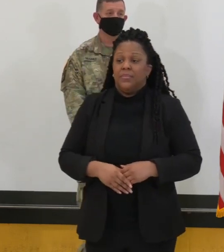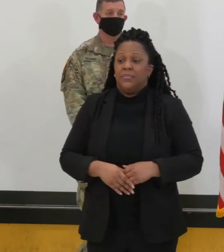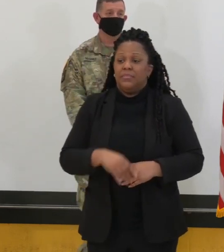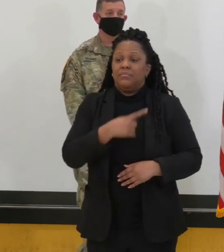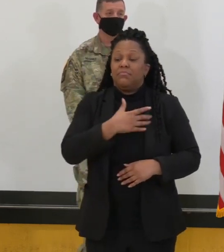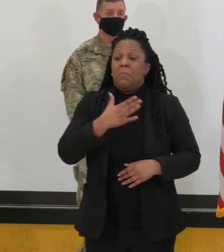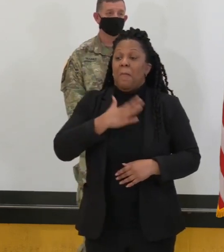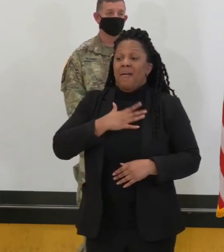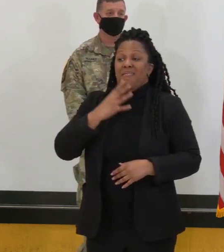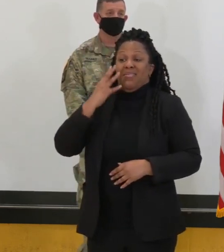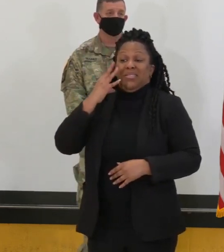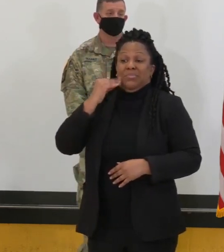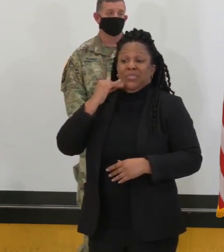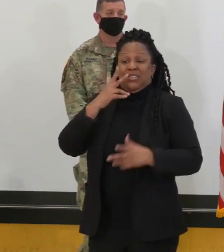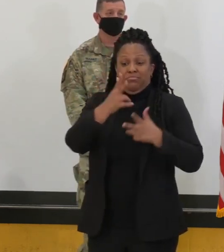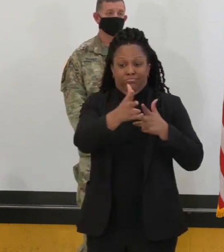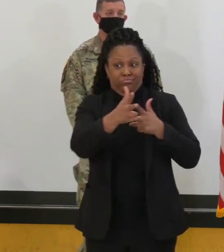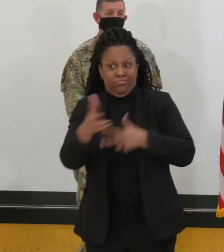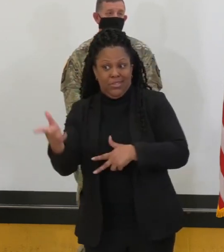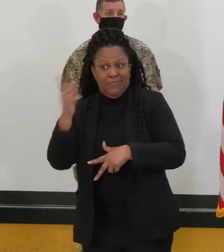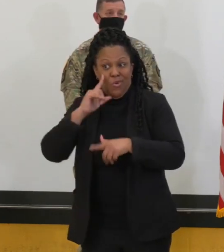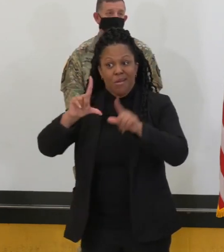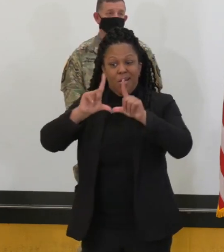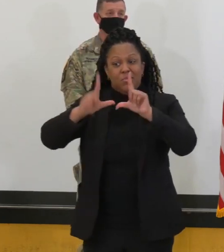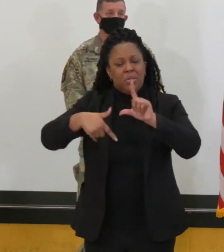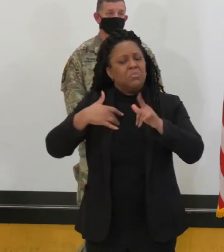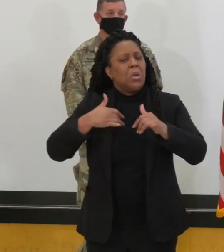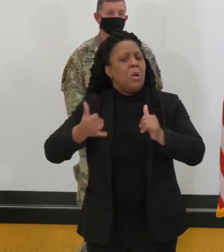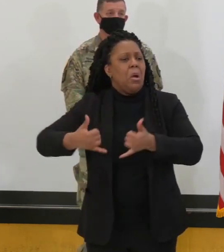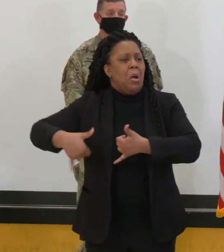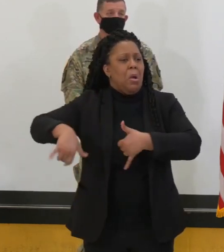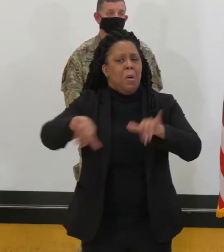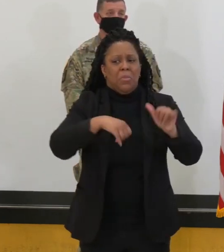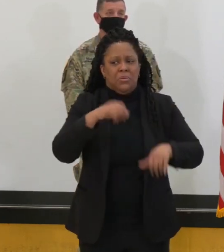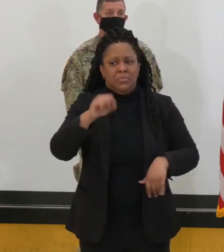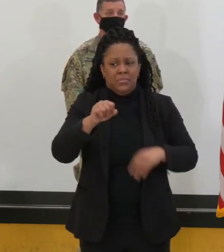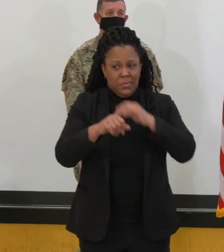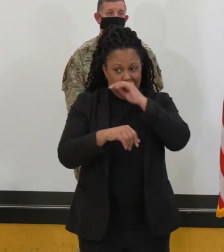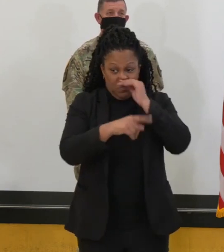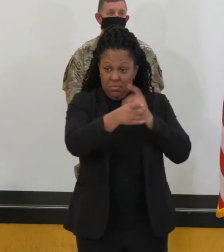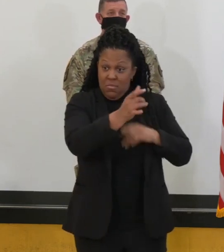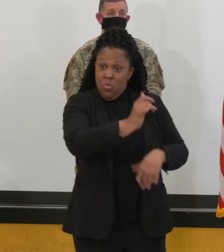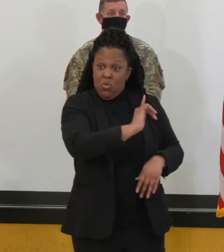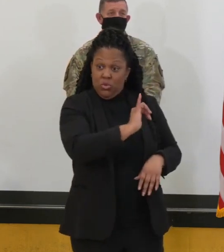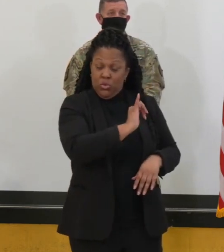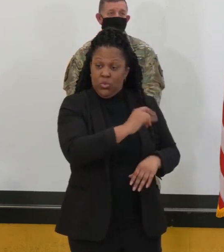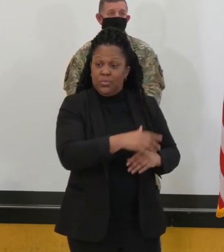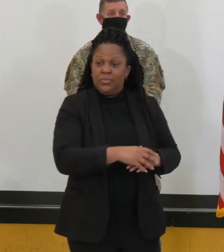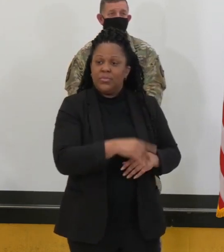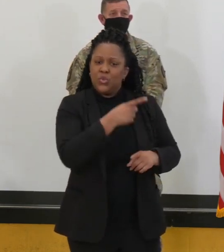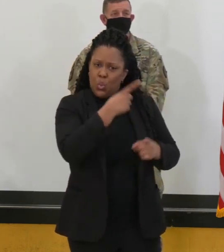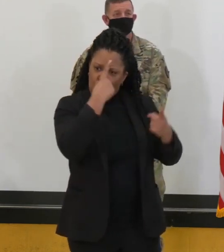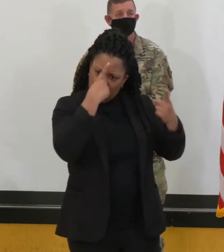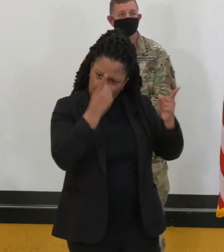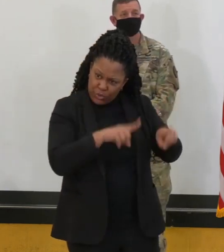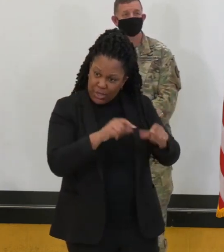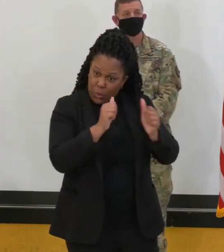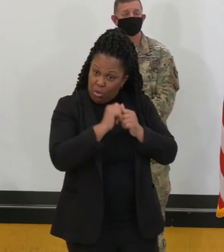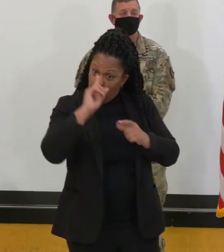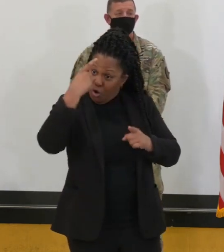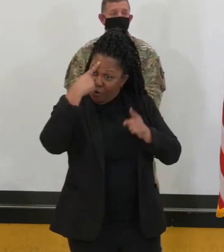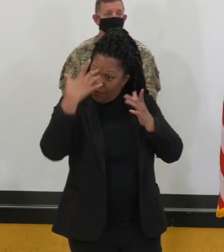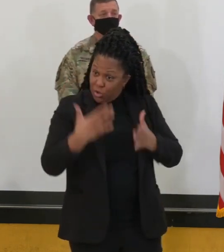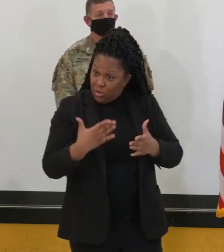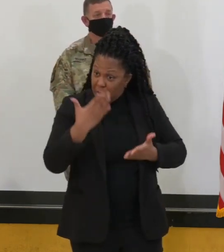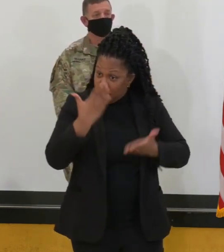are very common. And then also, you agree with the governor that one of the things the legislature could do is pay for,